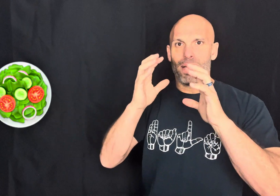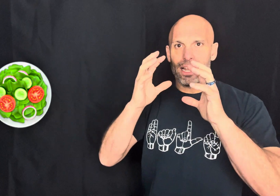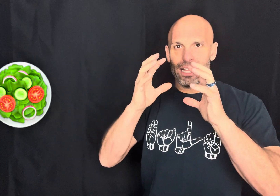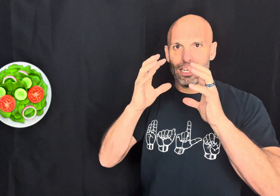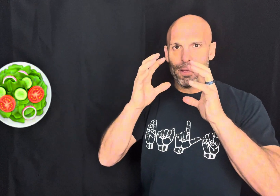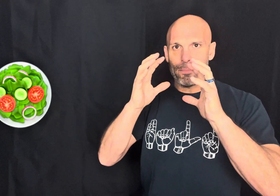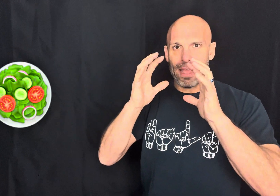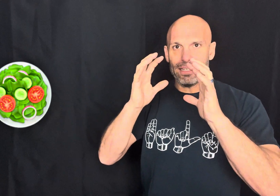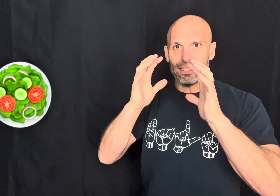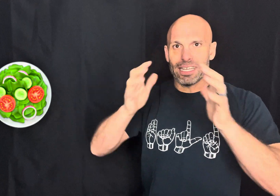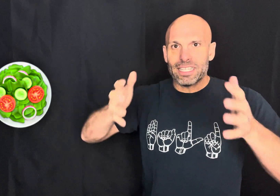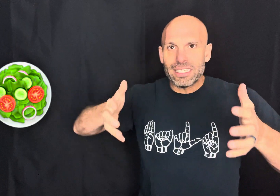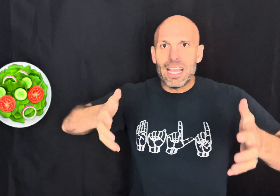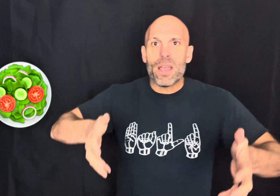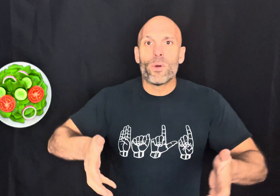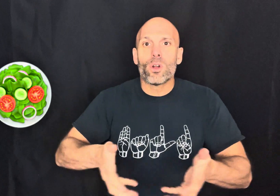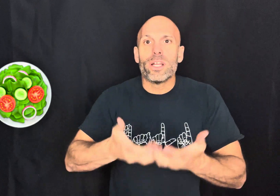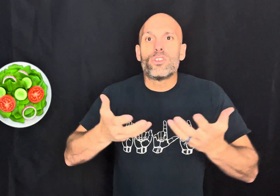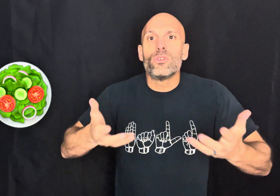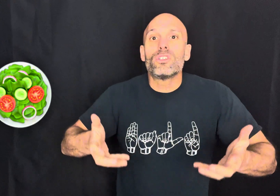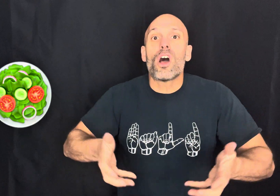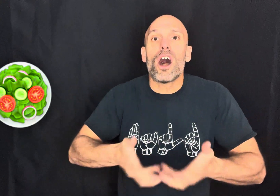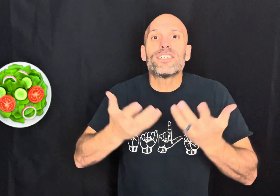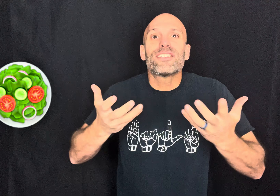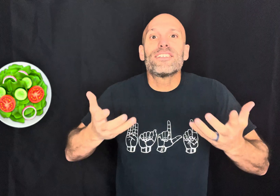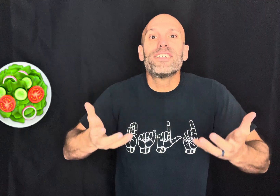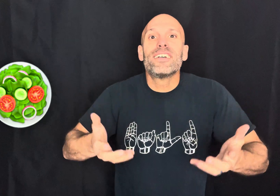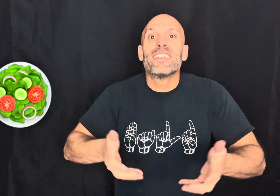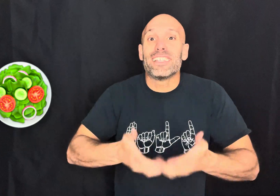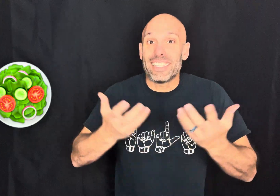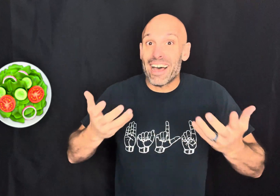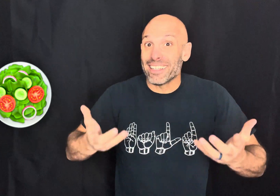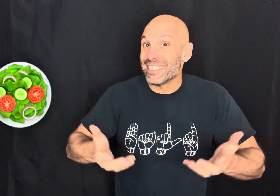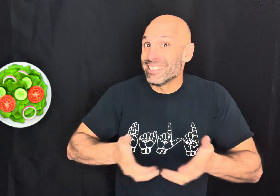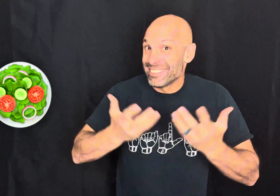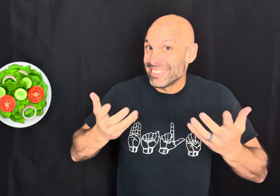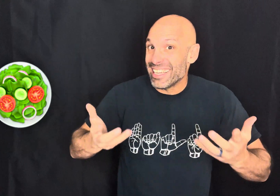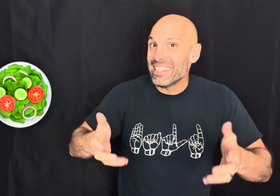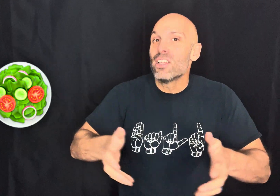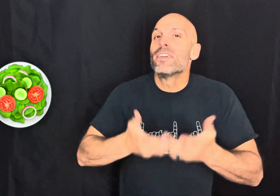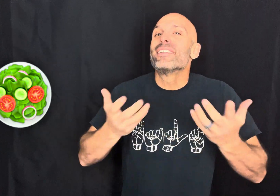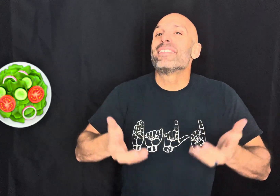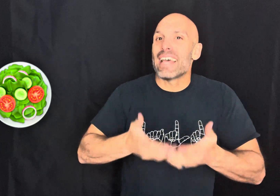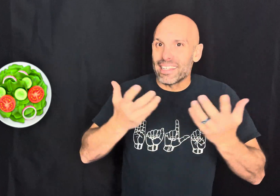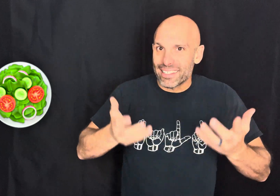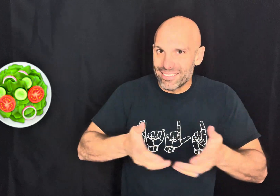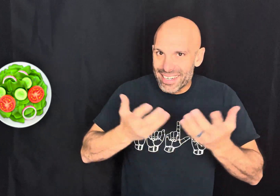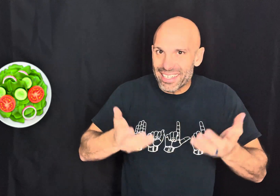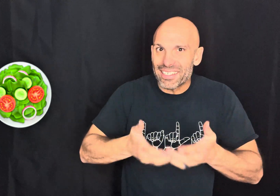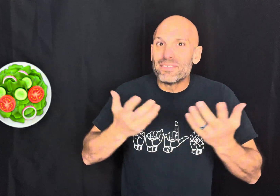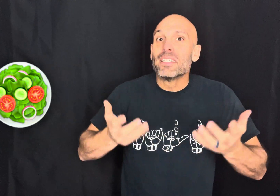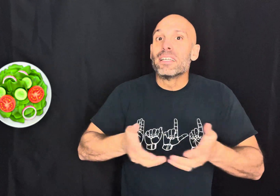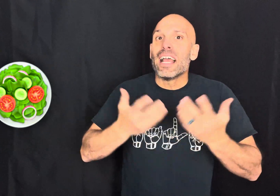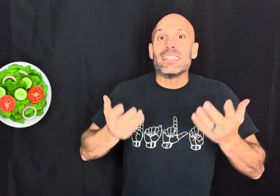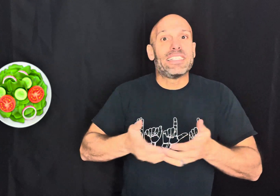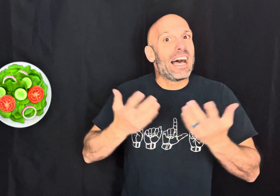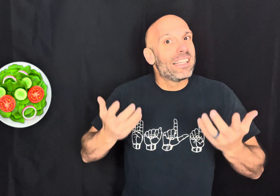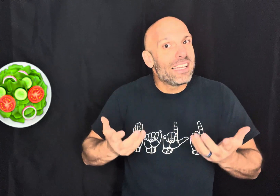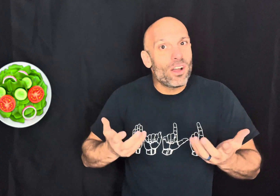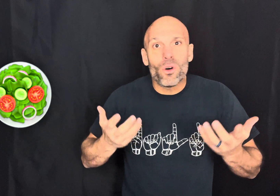a little bit bent like this, and we're going to toss the salad, okay? Salad right here. And salad